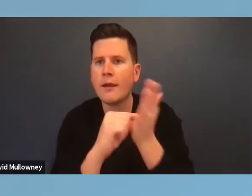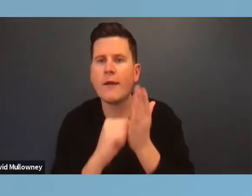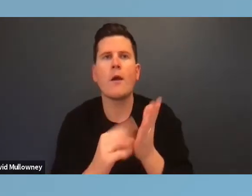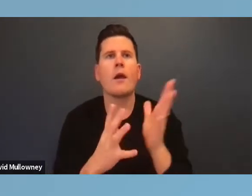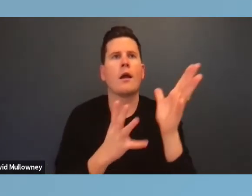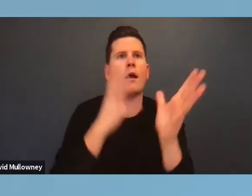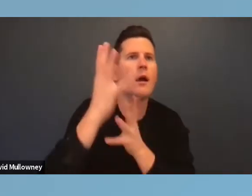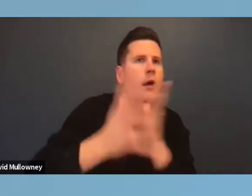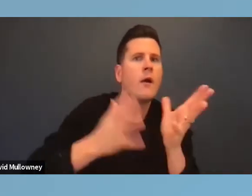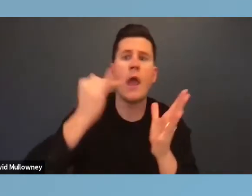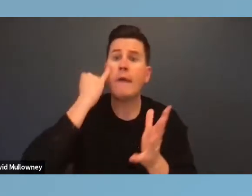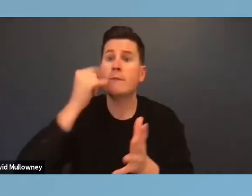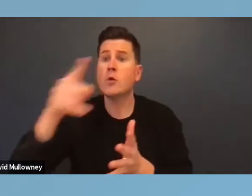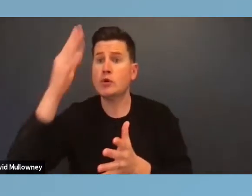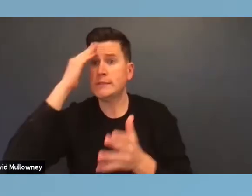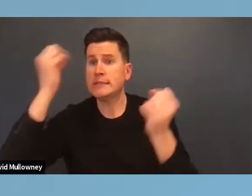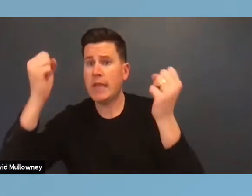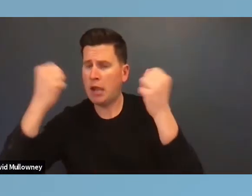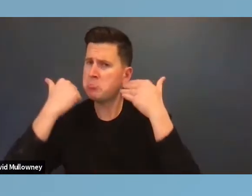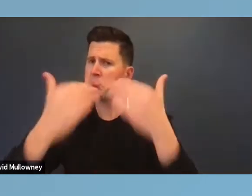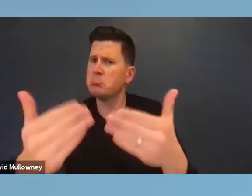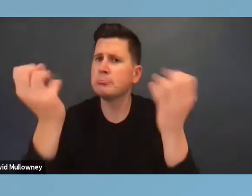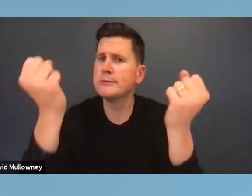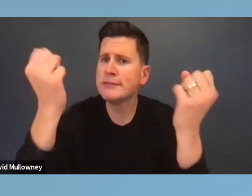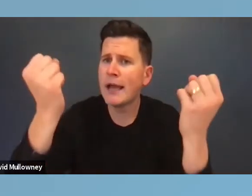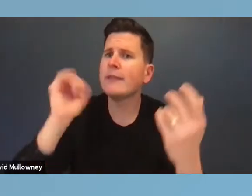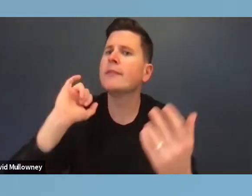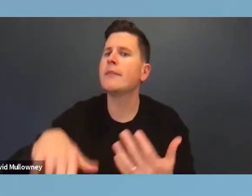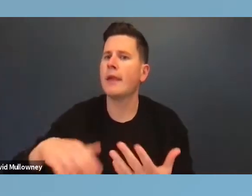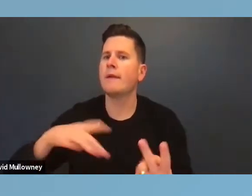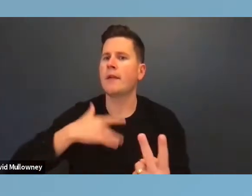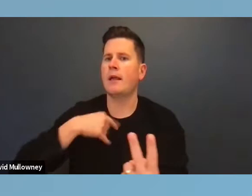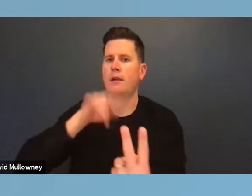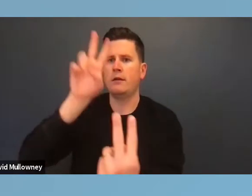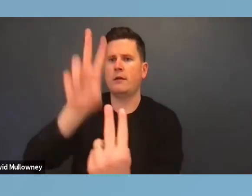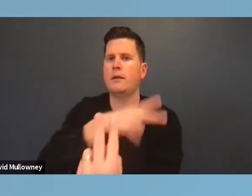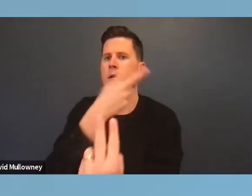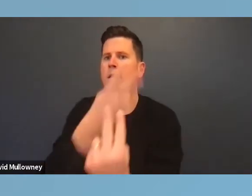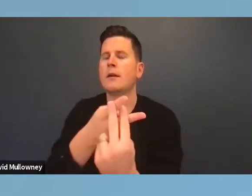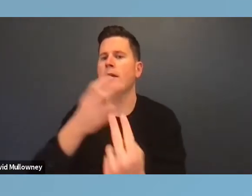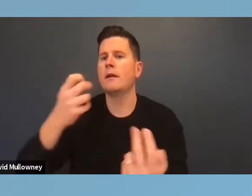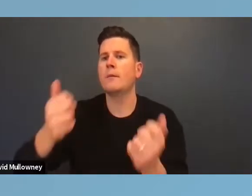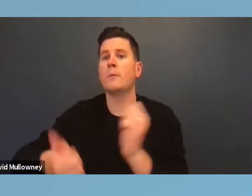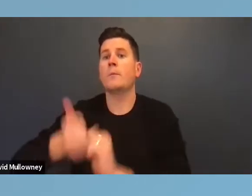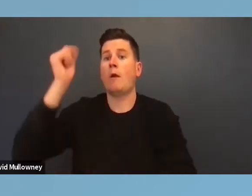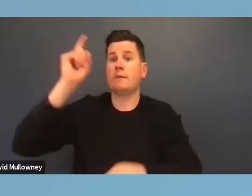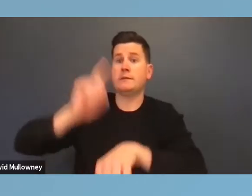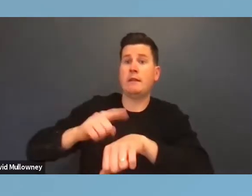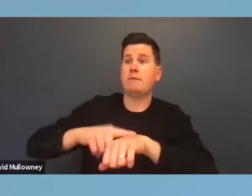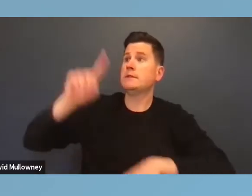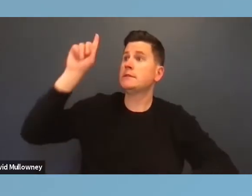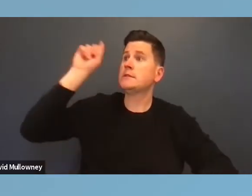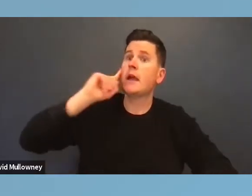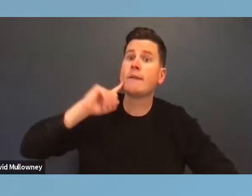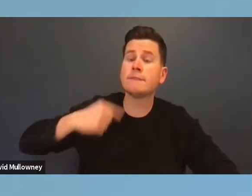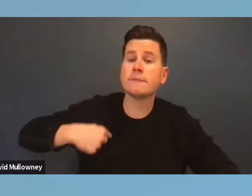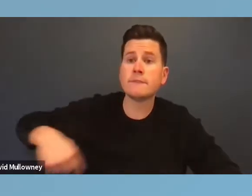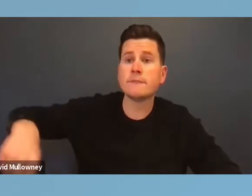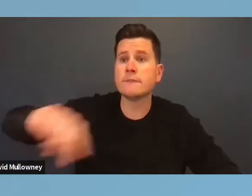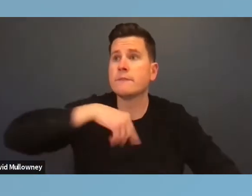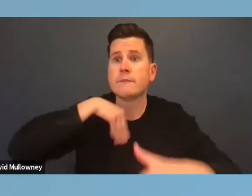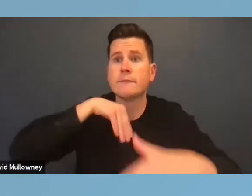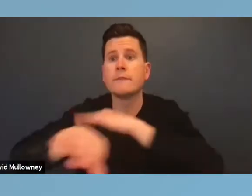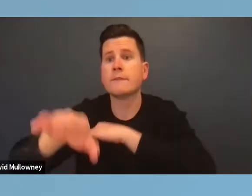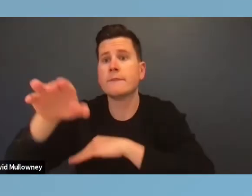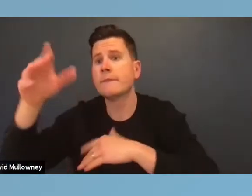And if you don't know how to communicate, you're going to have to write back and forth or gesture. And if you know how to sign, of course, that works